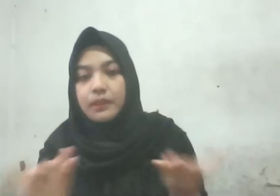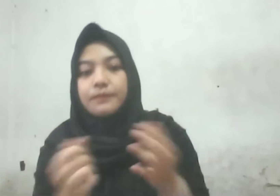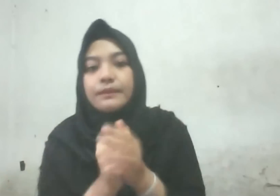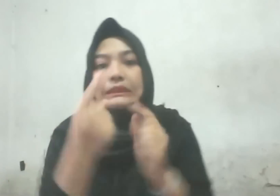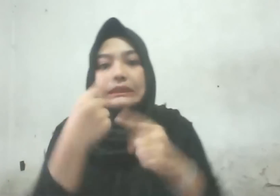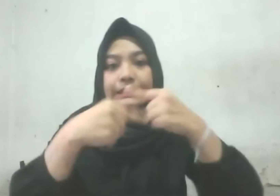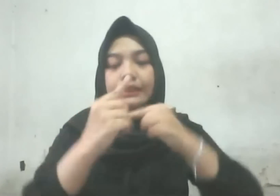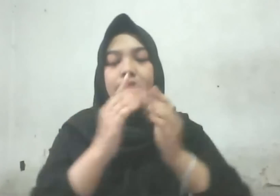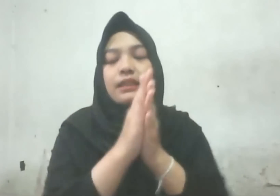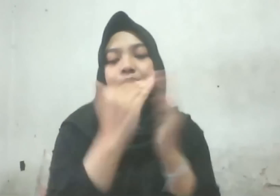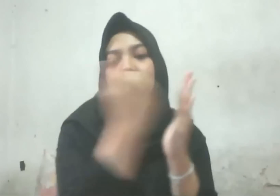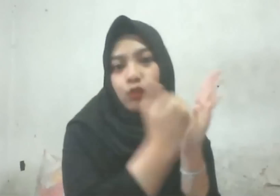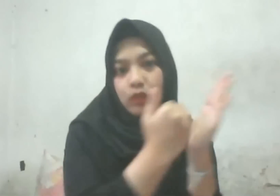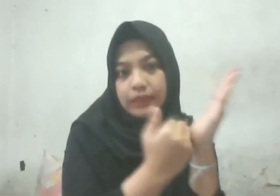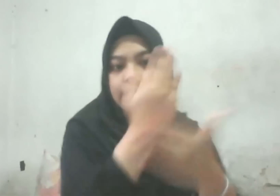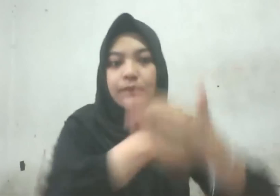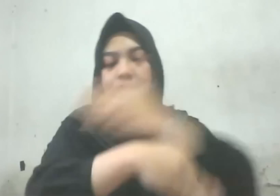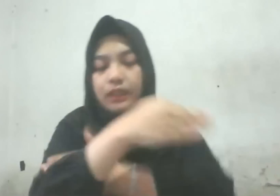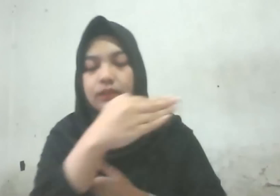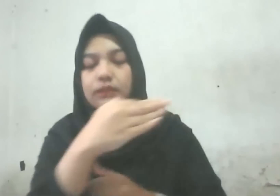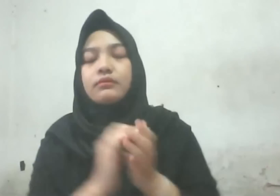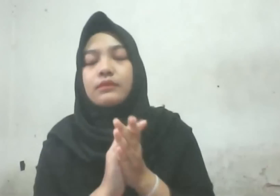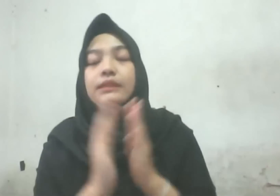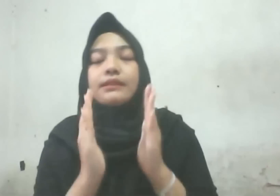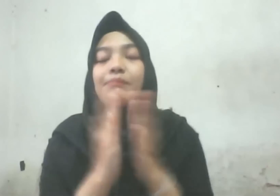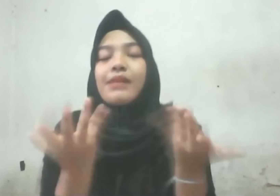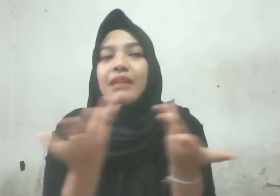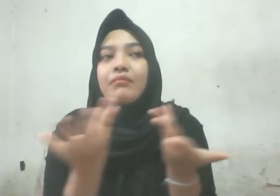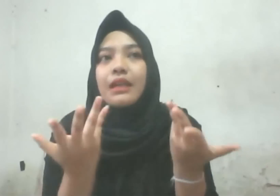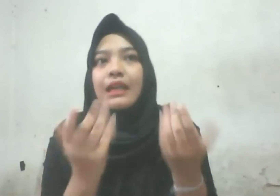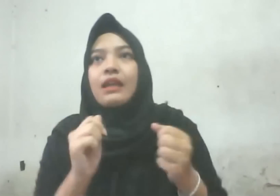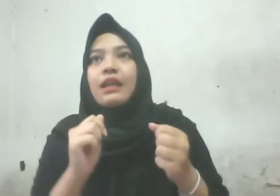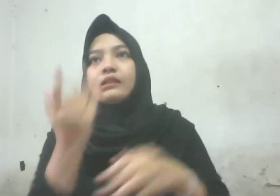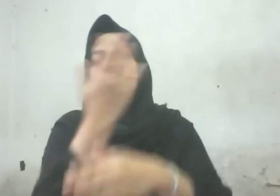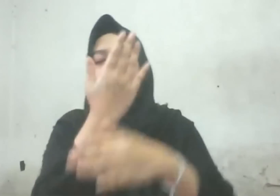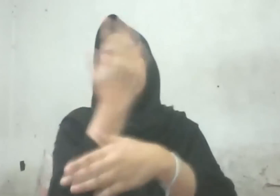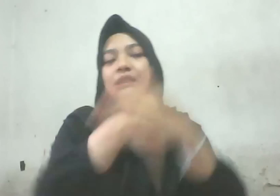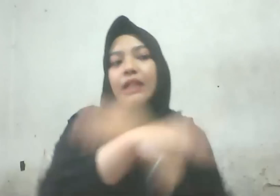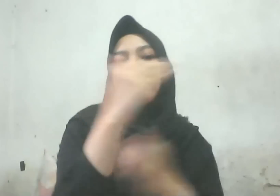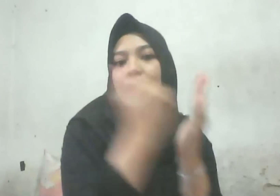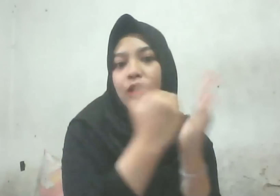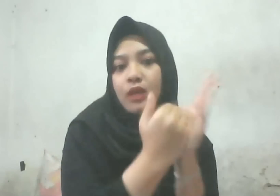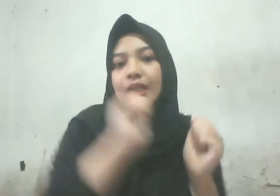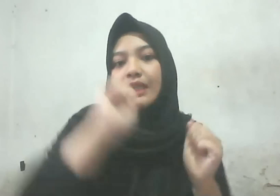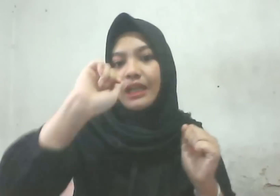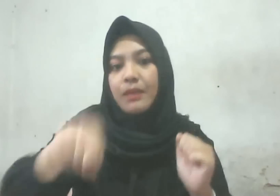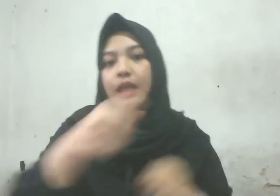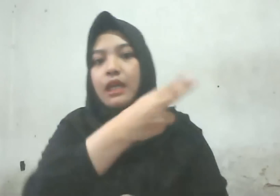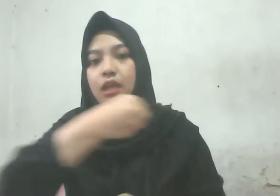disability policy and disability policy implemented in Indonesia. Also about what kind